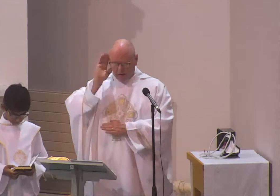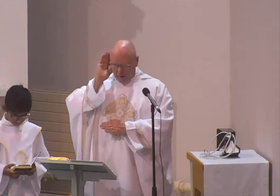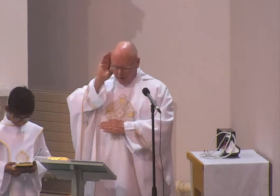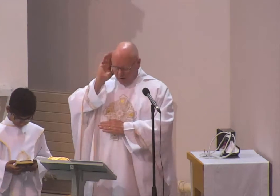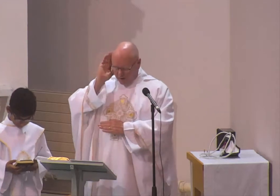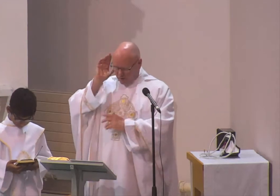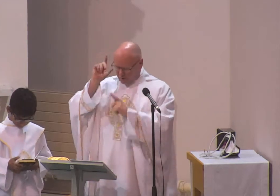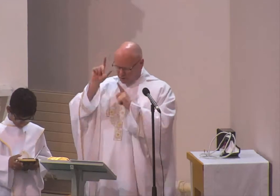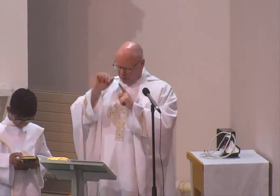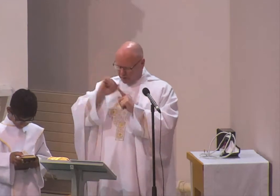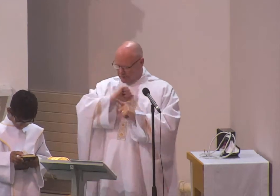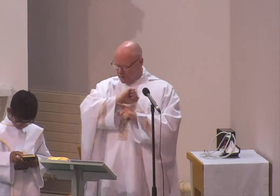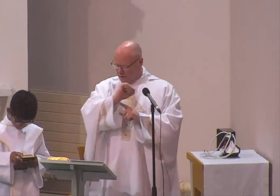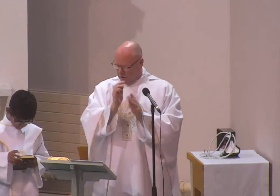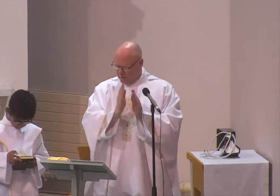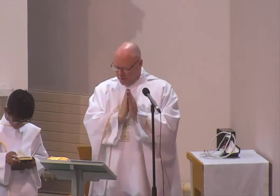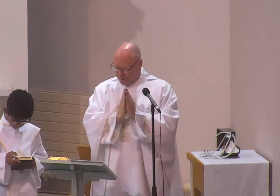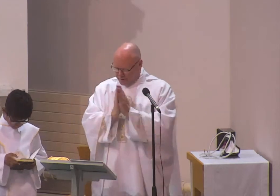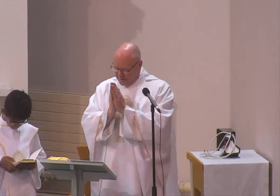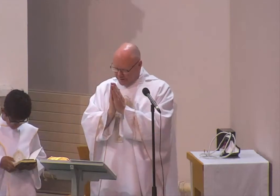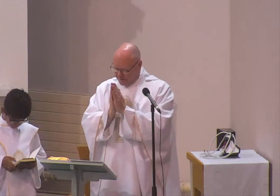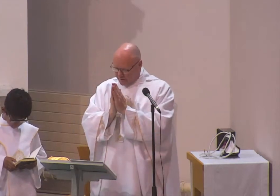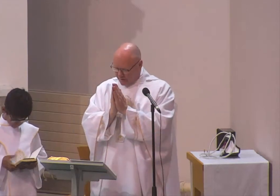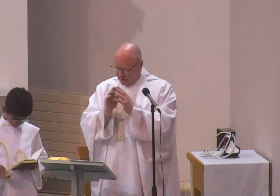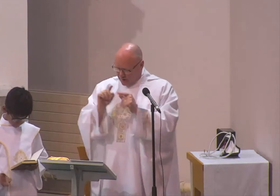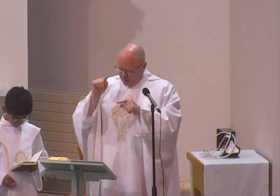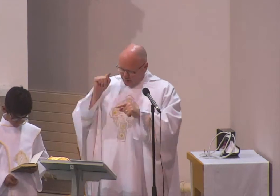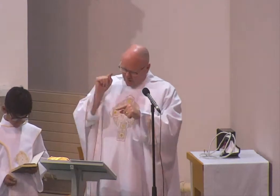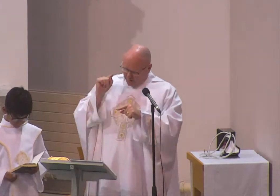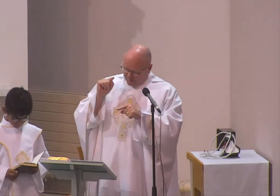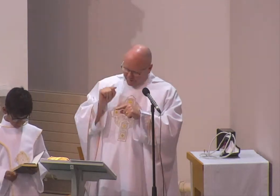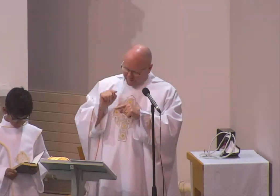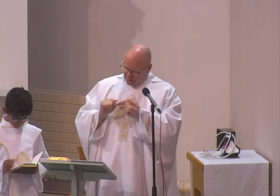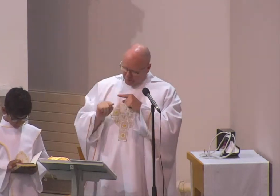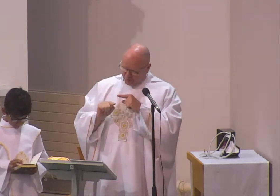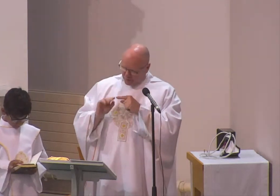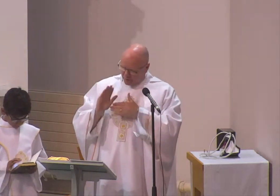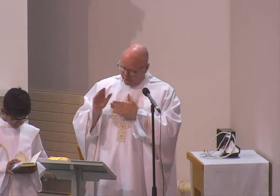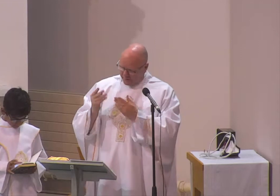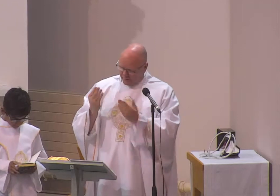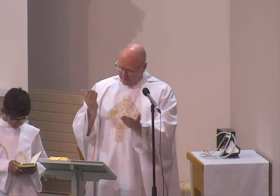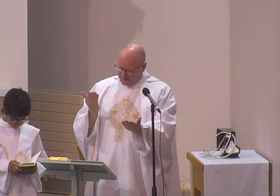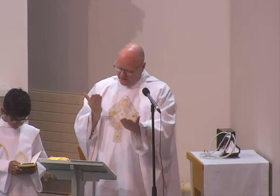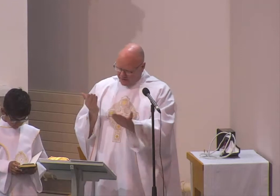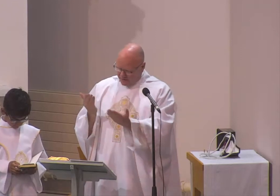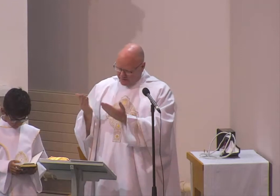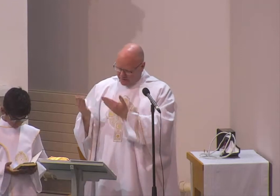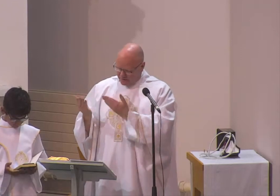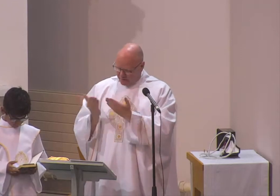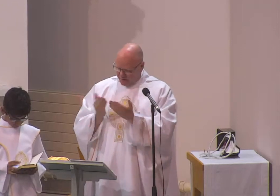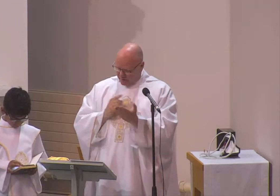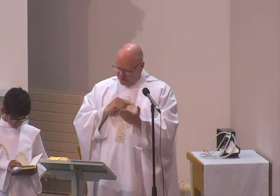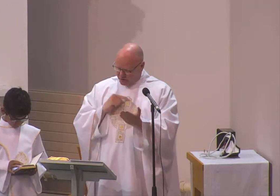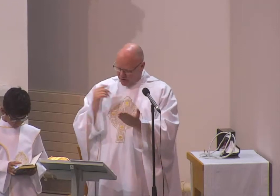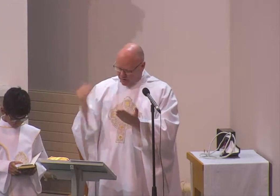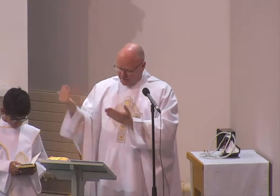Hear, O Lord, our prayers, at this most holy exchange by which you have redeemed